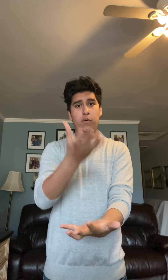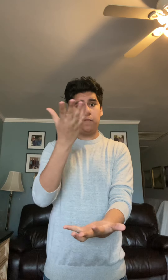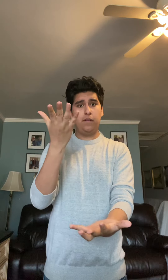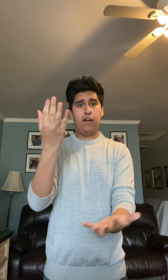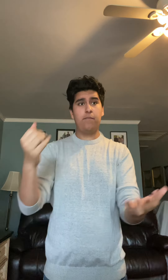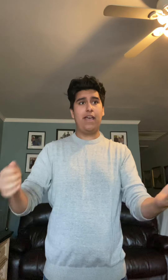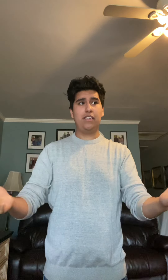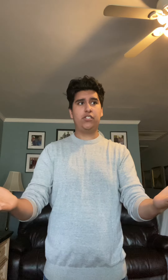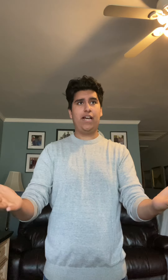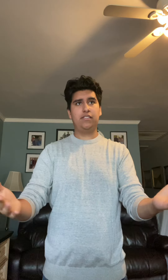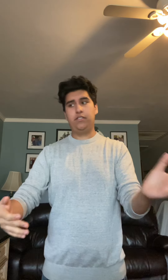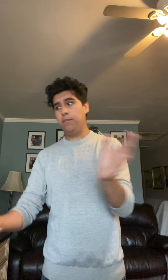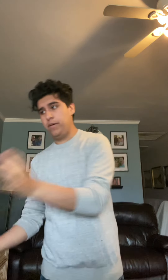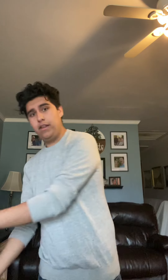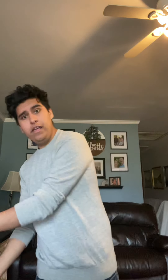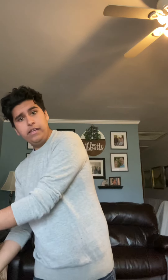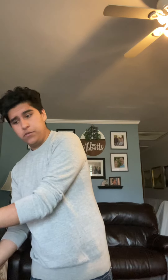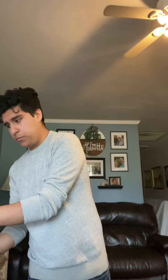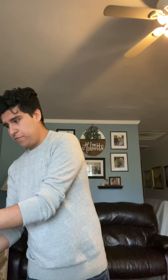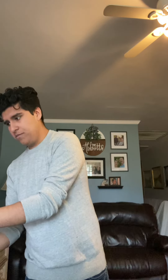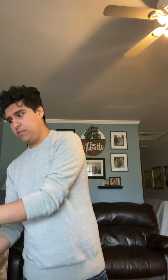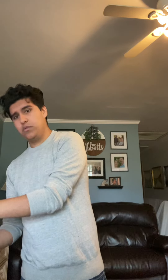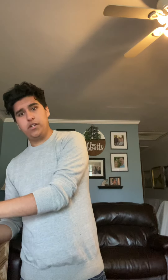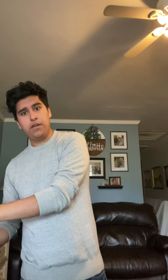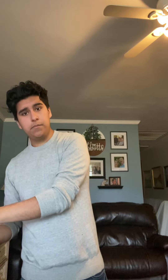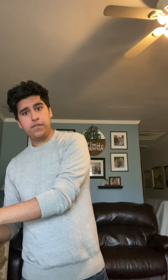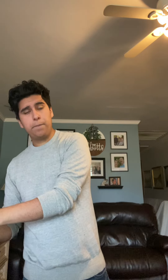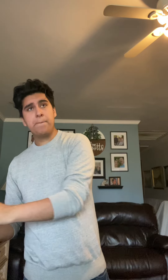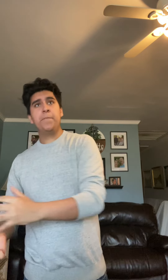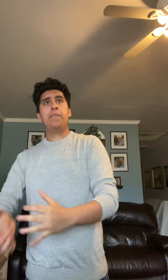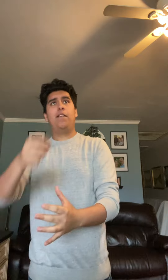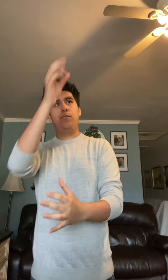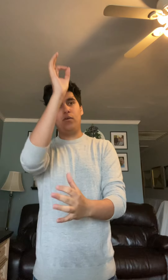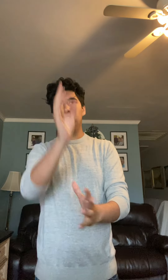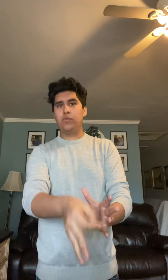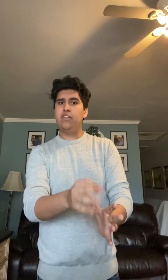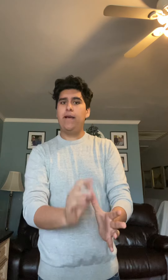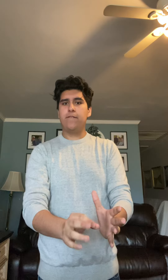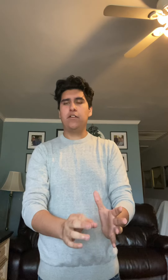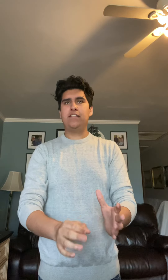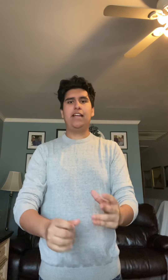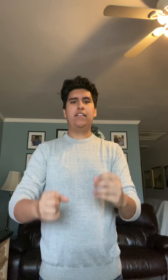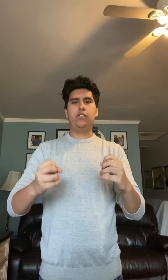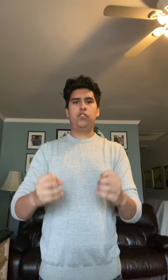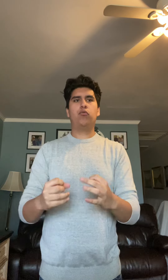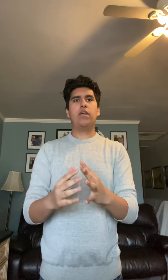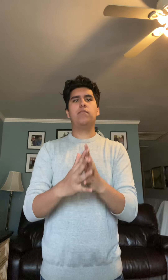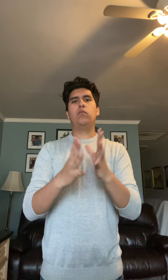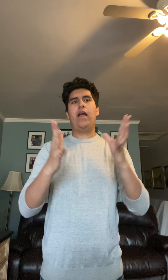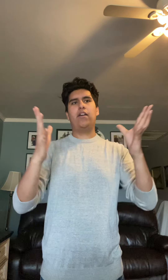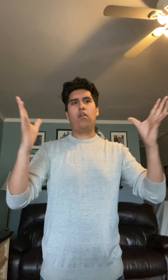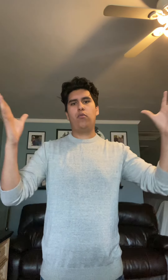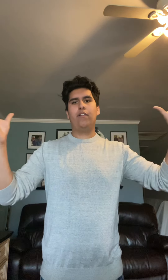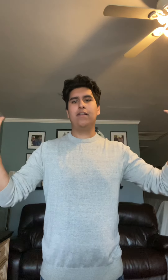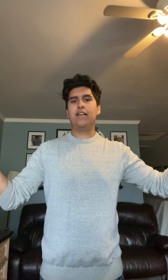fill up, and she has to dump it. In those brief few moments where she dumps it, the poison will hit the back of Loki's neck, and his screams will echo throughout the